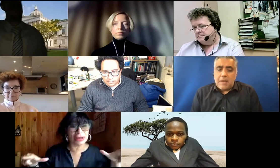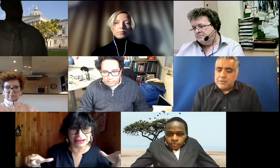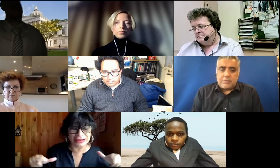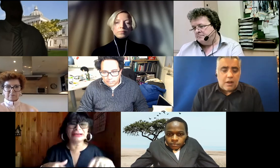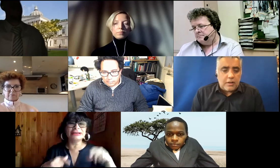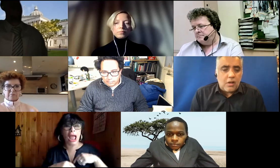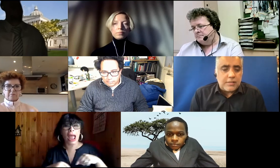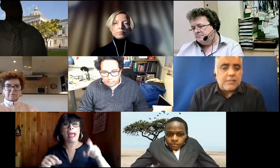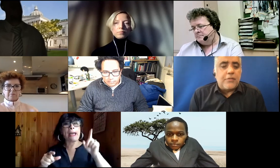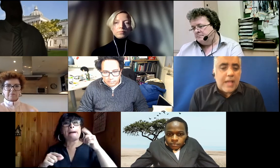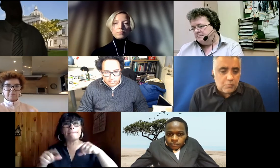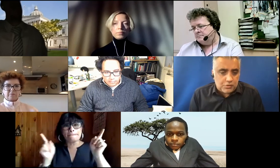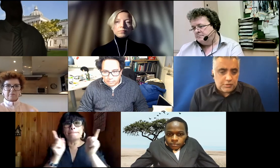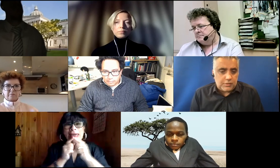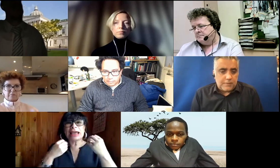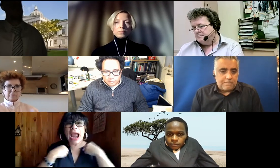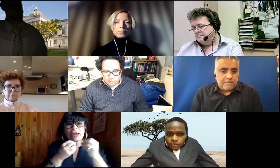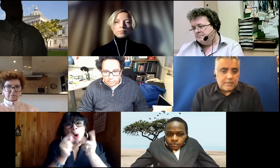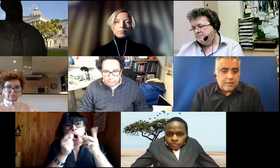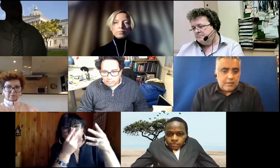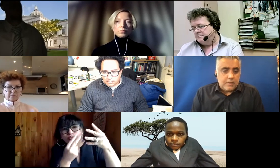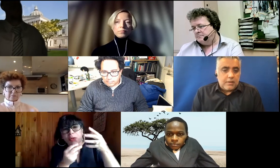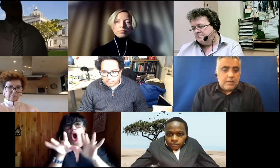These captions are not in all these other languages.